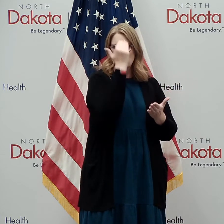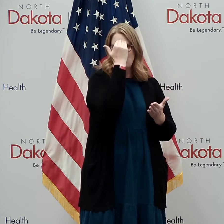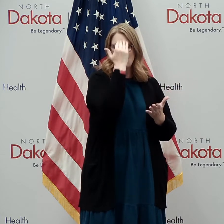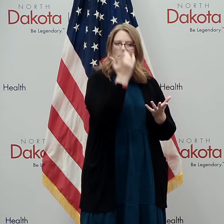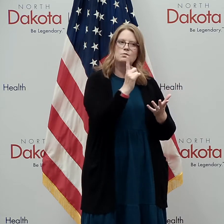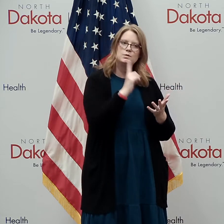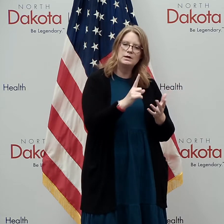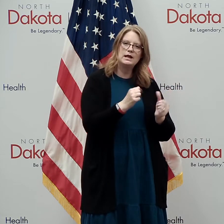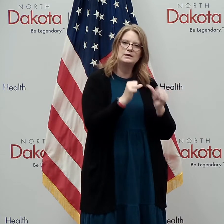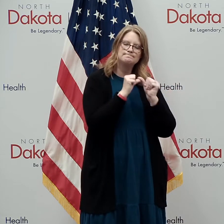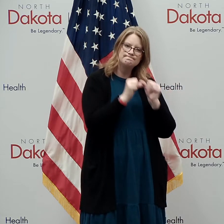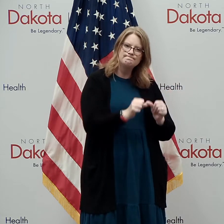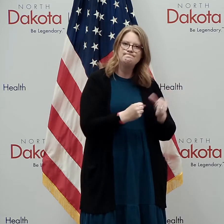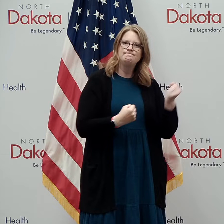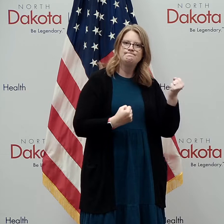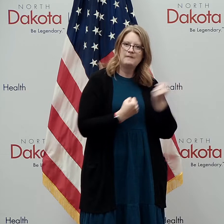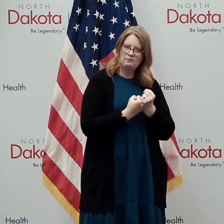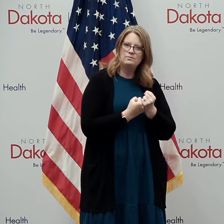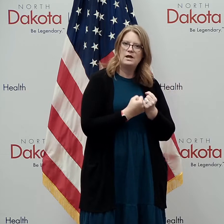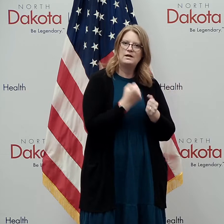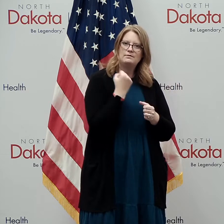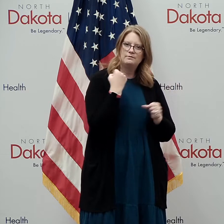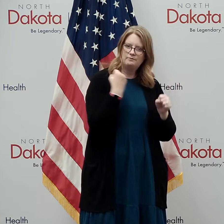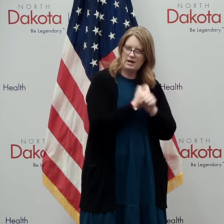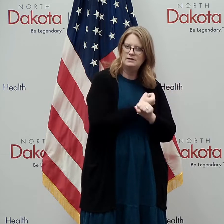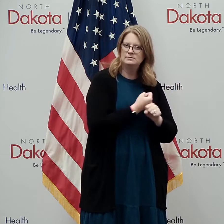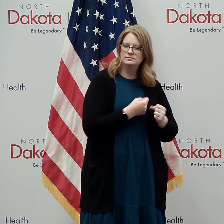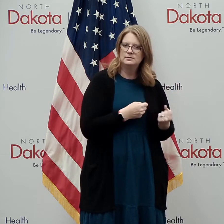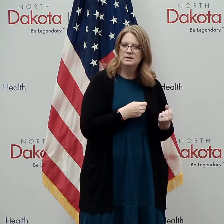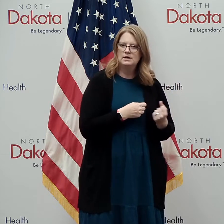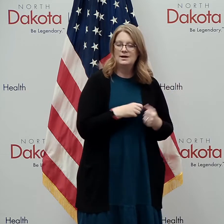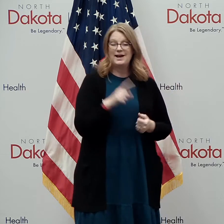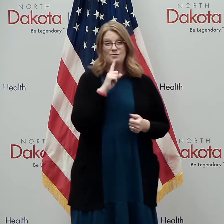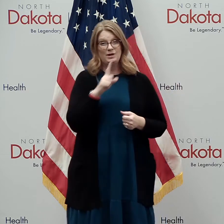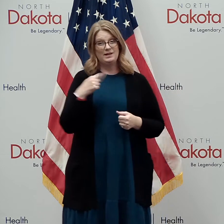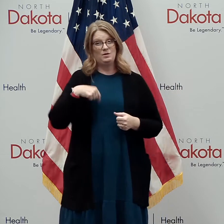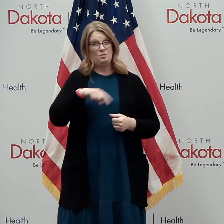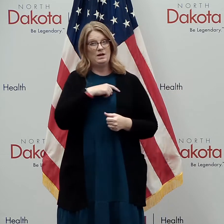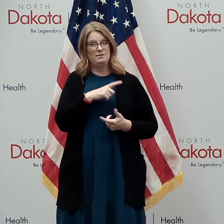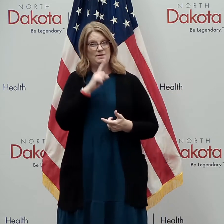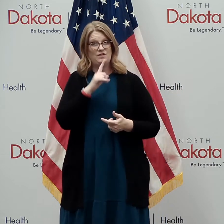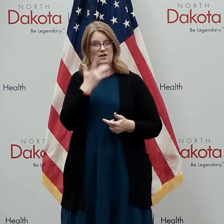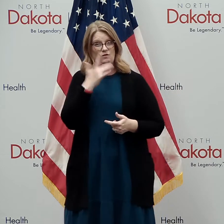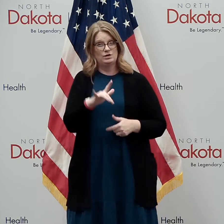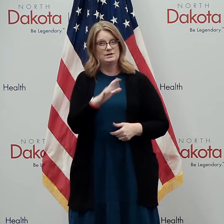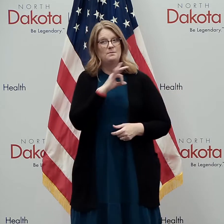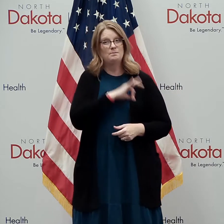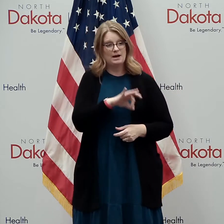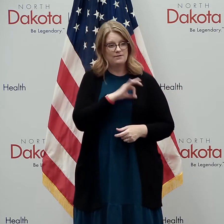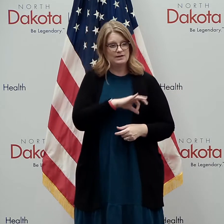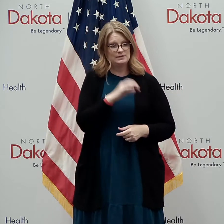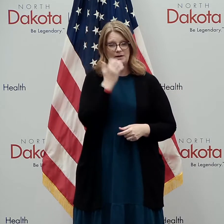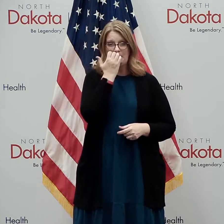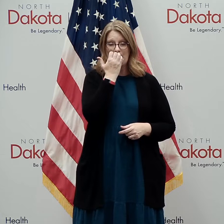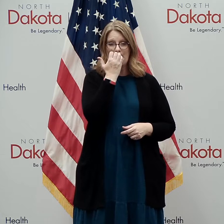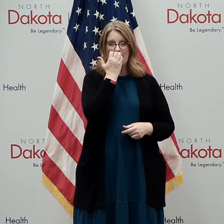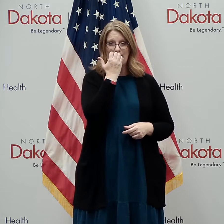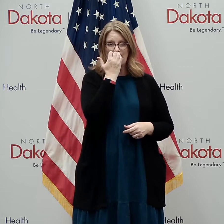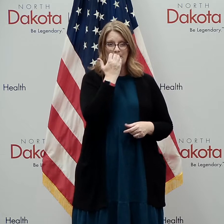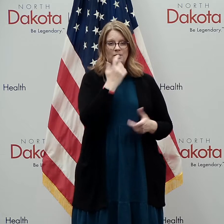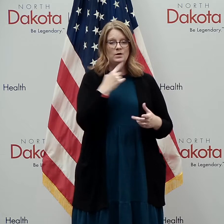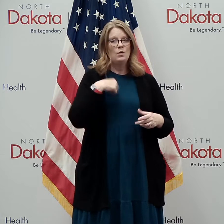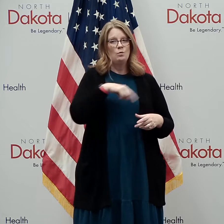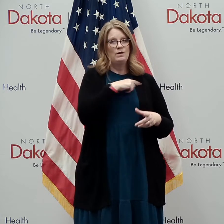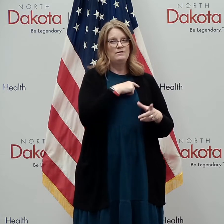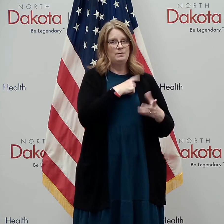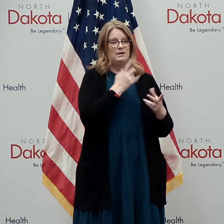more than 100 years ago. As Americans, we're fortunate to benefit from the efforts of those who have come before us, and our rights and freedoms have been hard-won